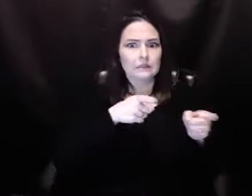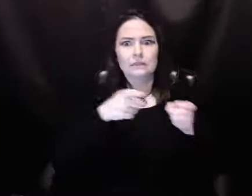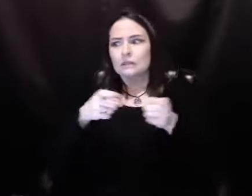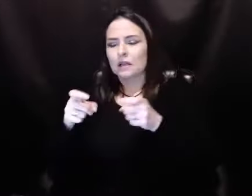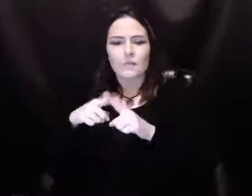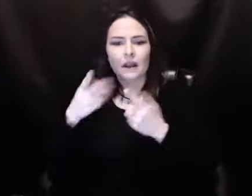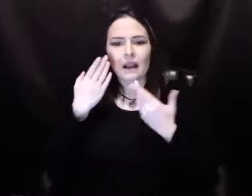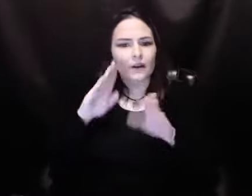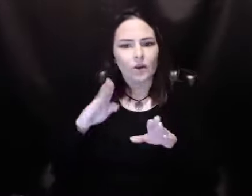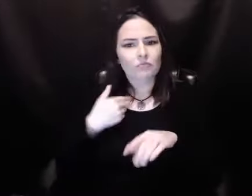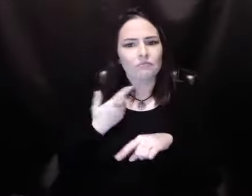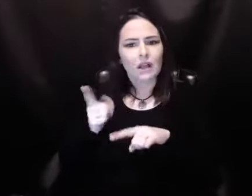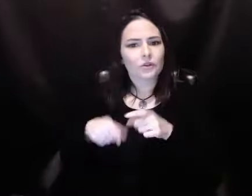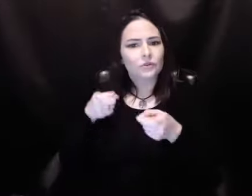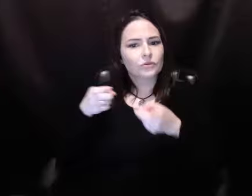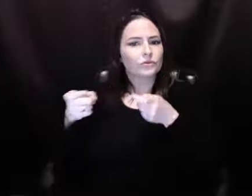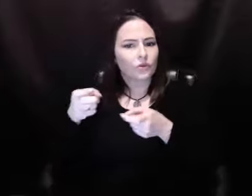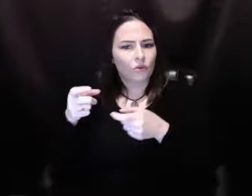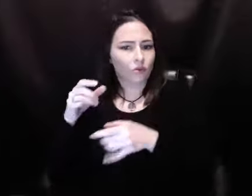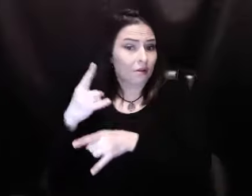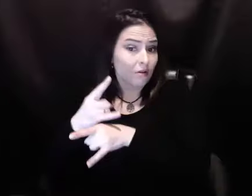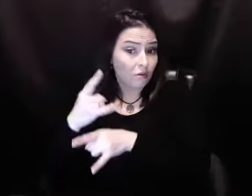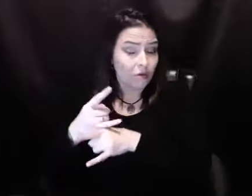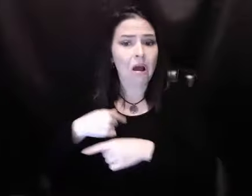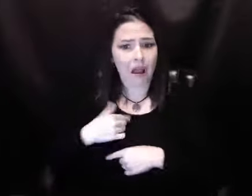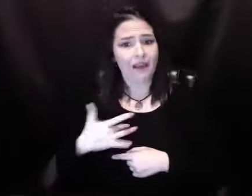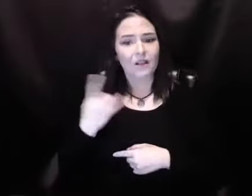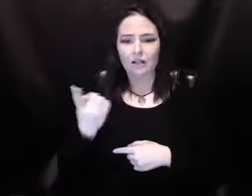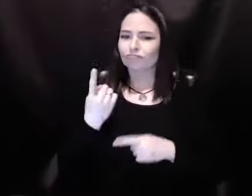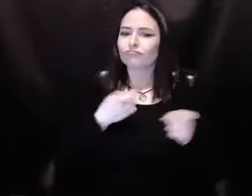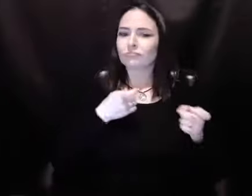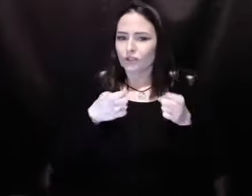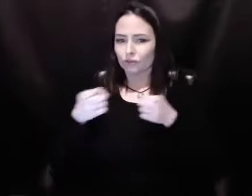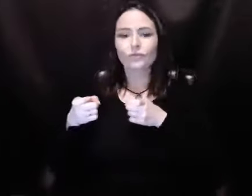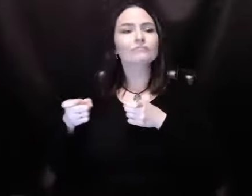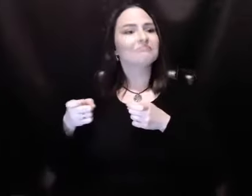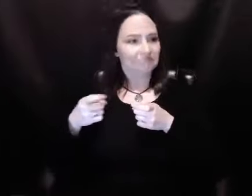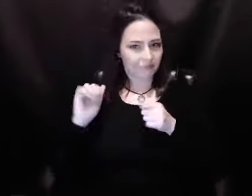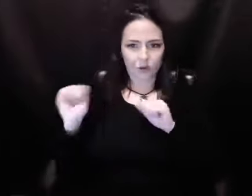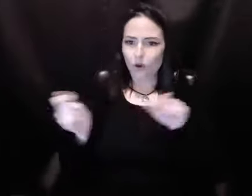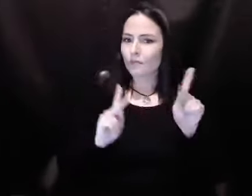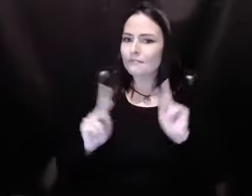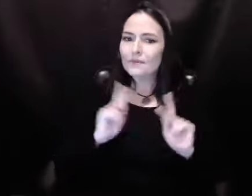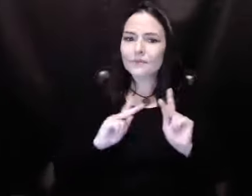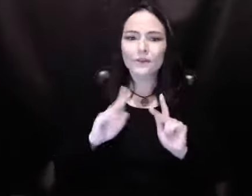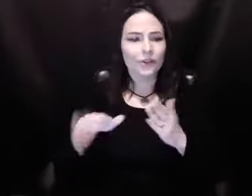me. It is my belief that I will never be finished with working the steps until the day that I